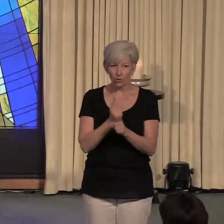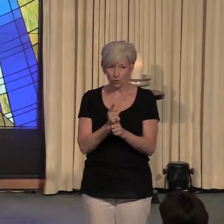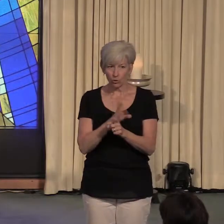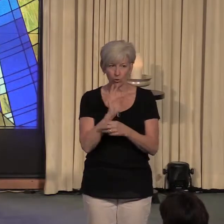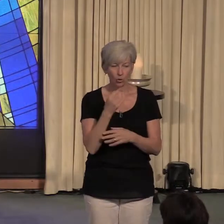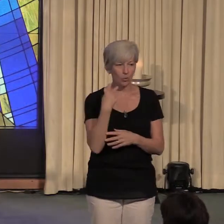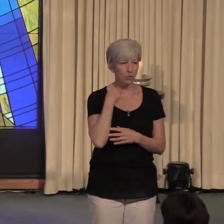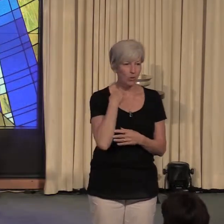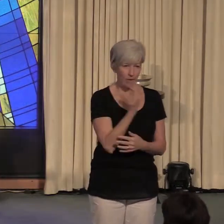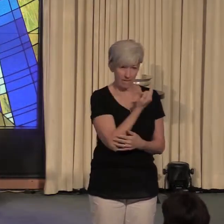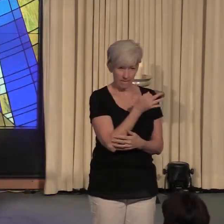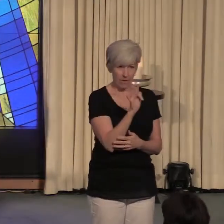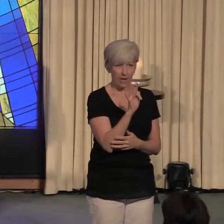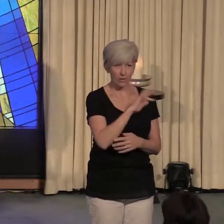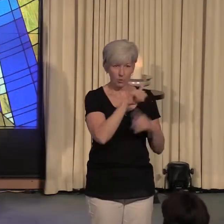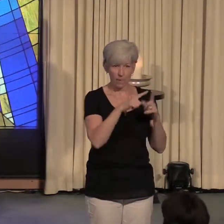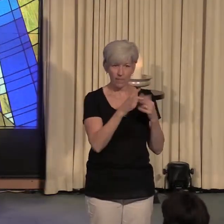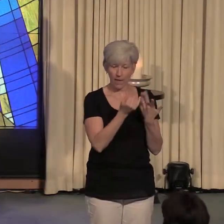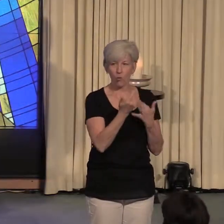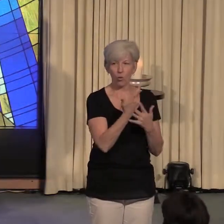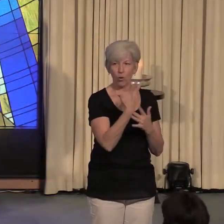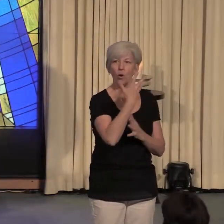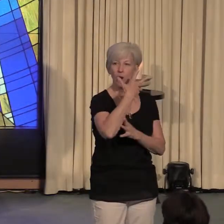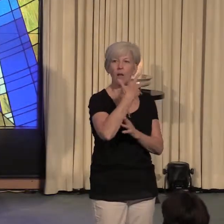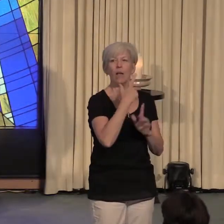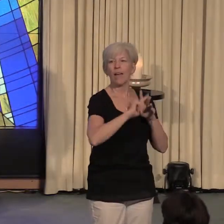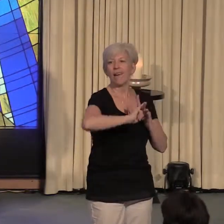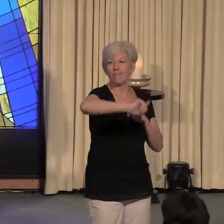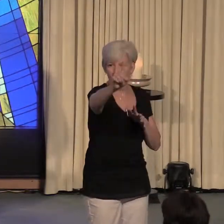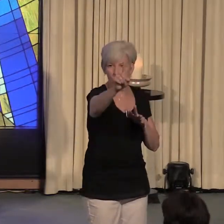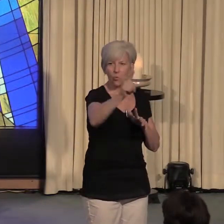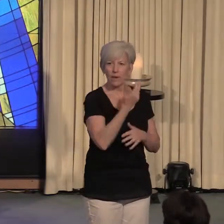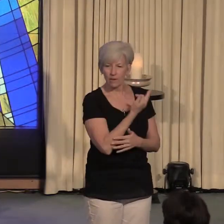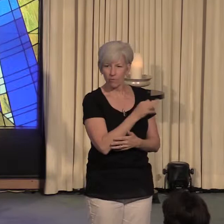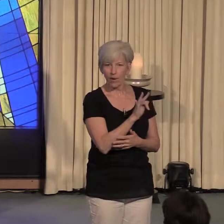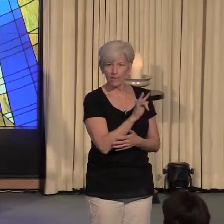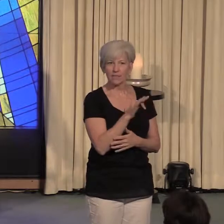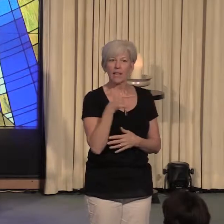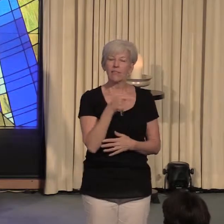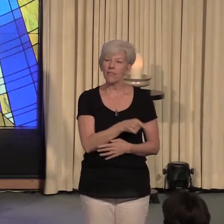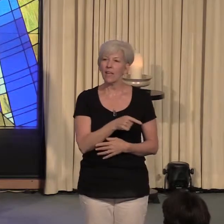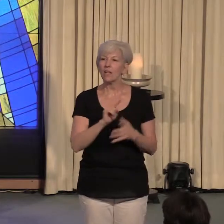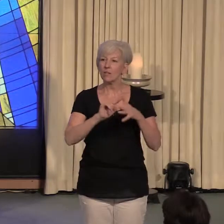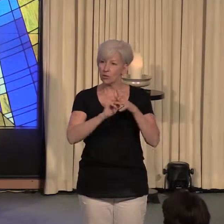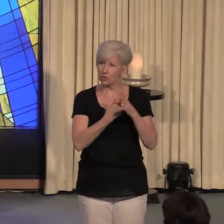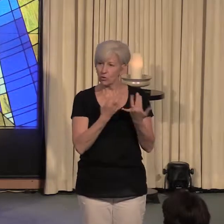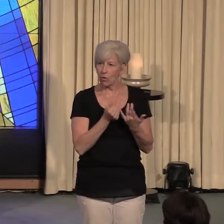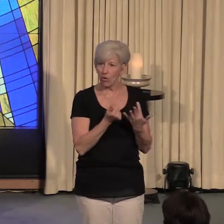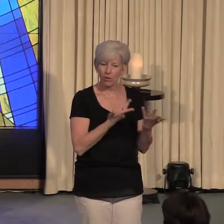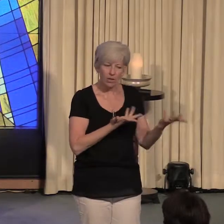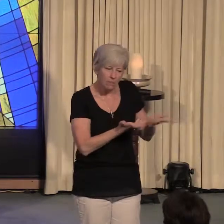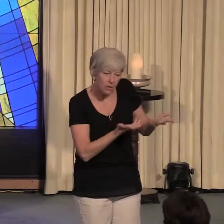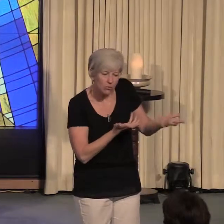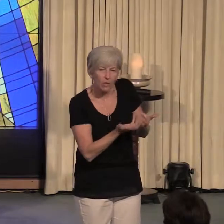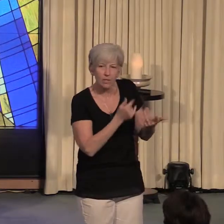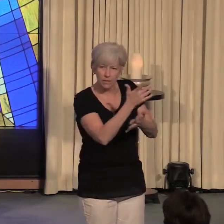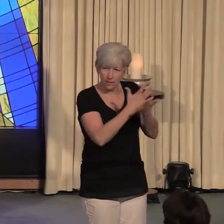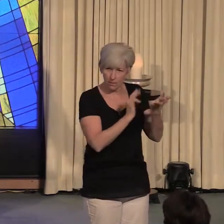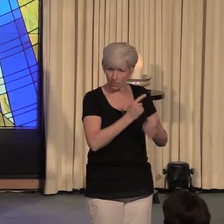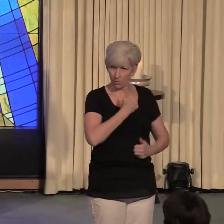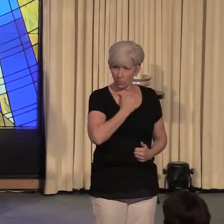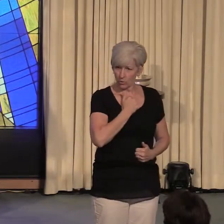First World War. And they started ministering to soldiers that had been evacuated to some of the hospitals in Paris. And